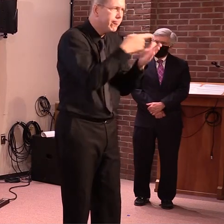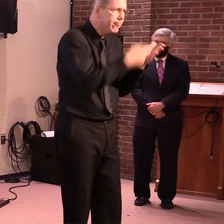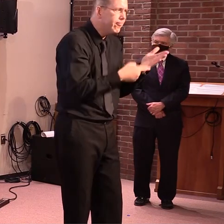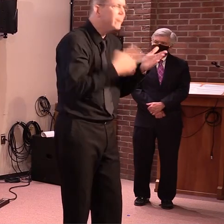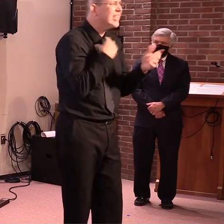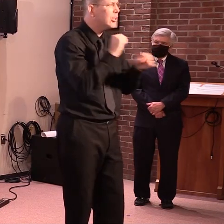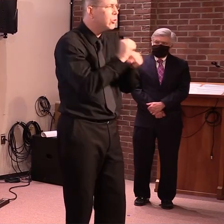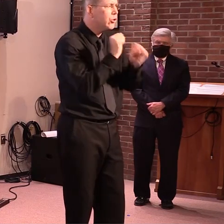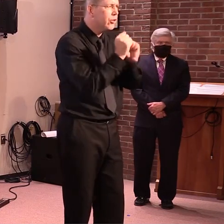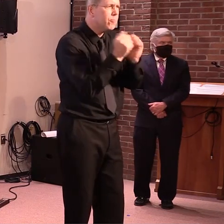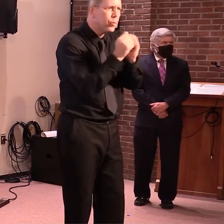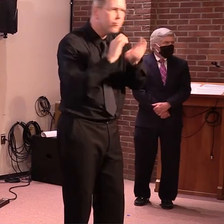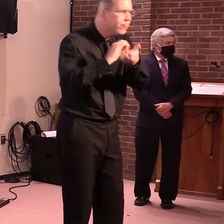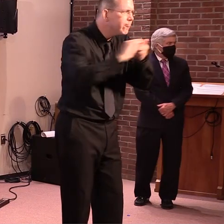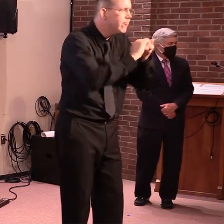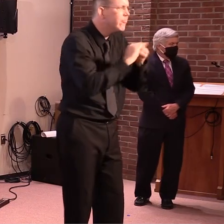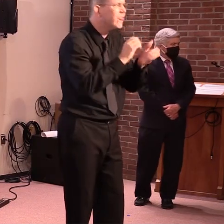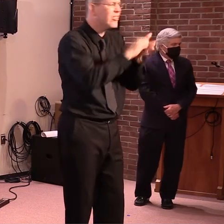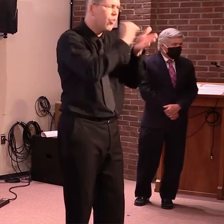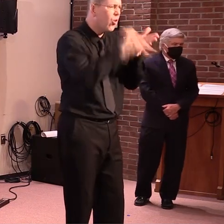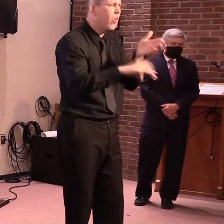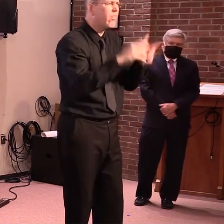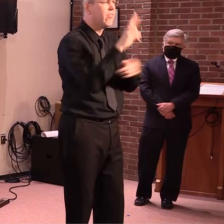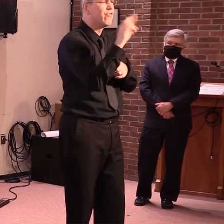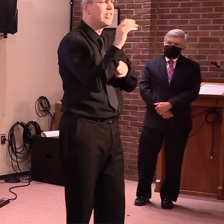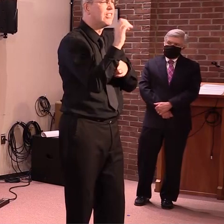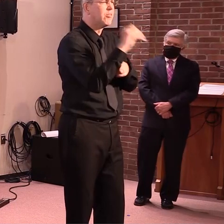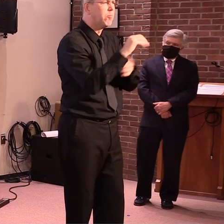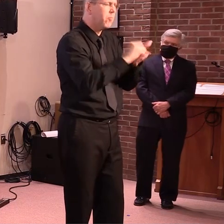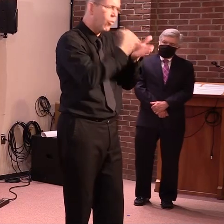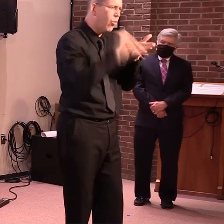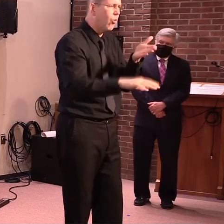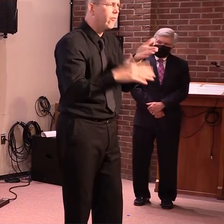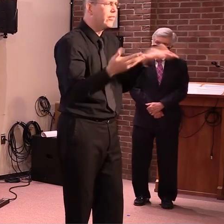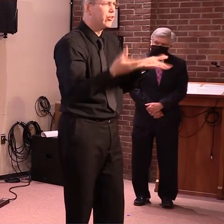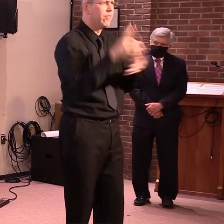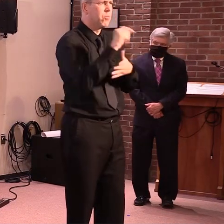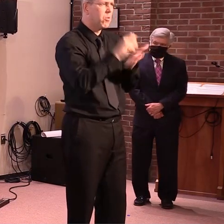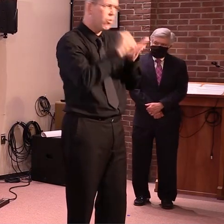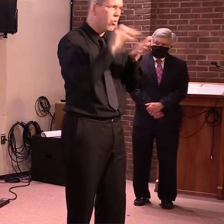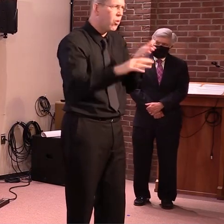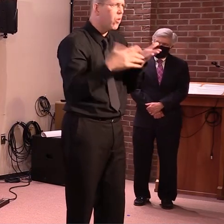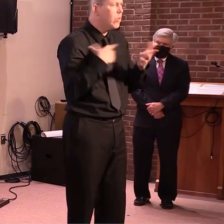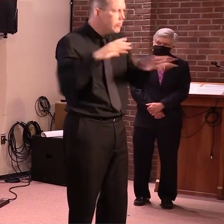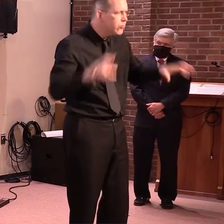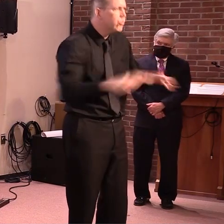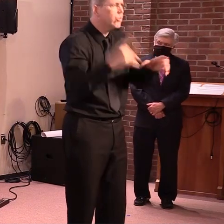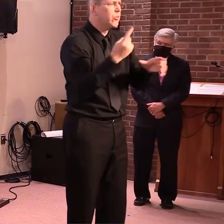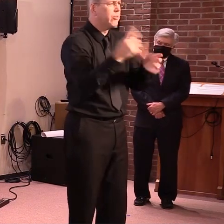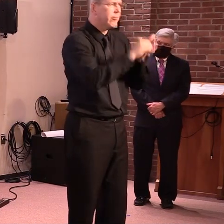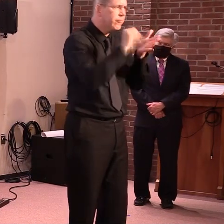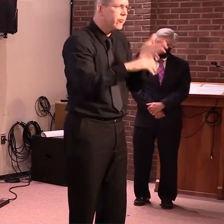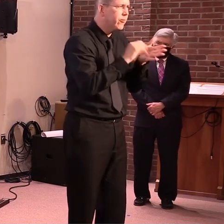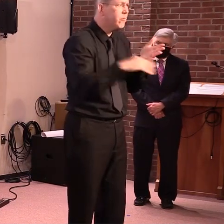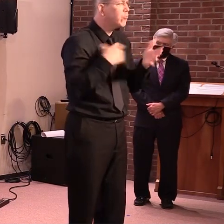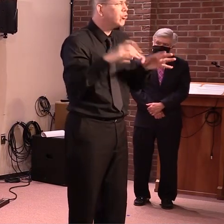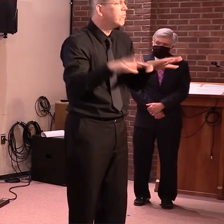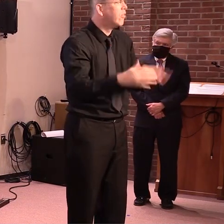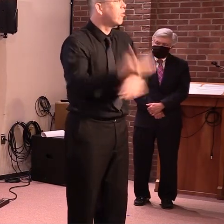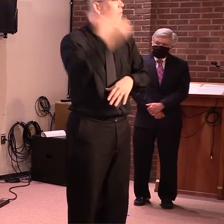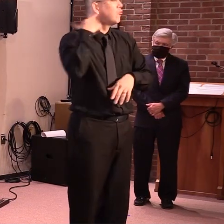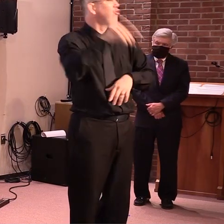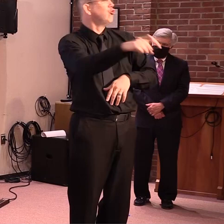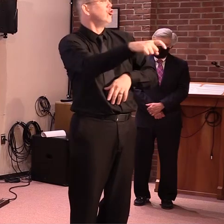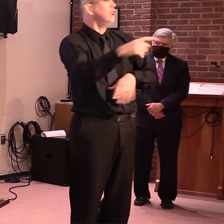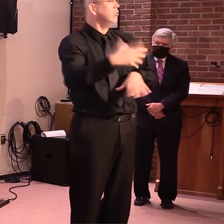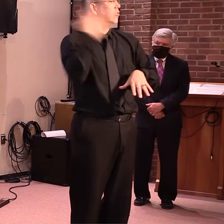we need to take action, and we need to, it's long overdue, and this highlights that. So I think, again, we're